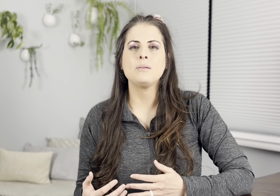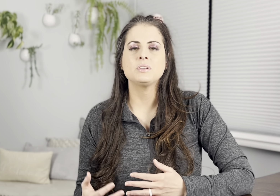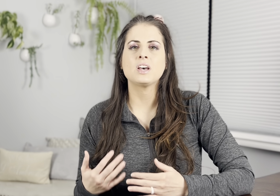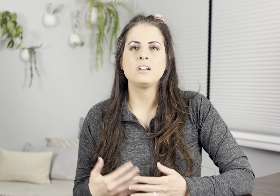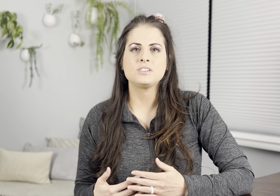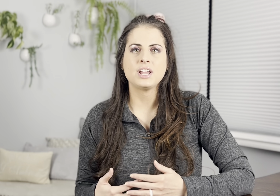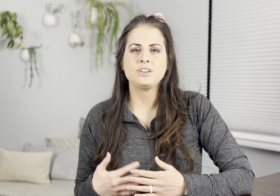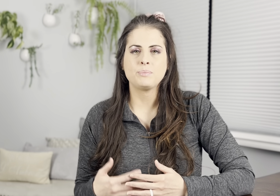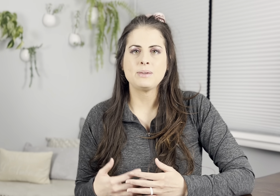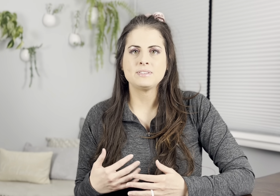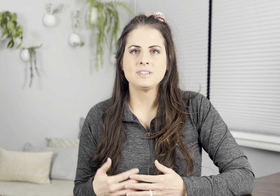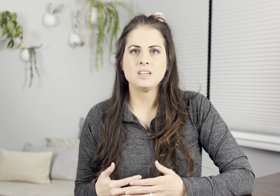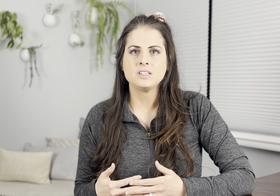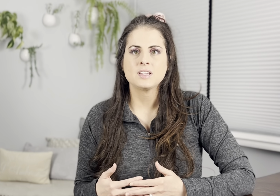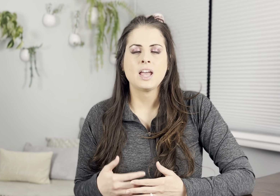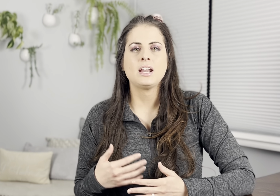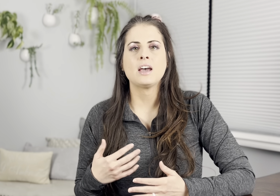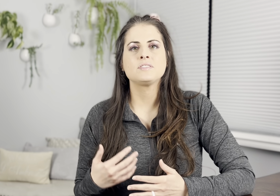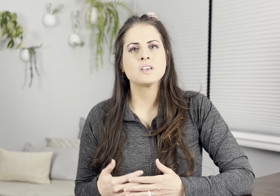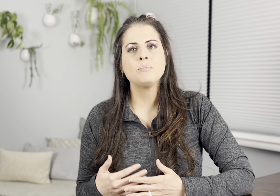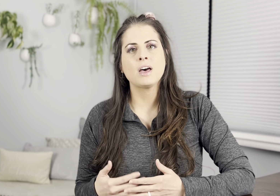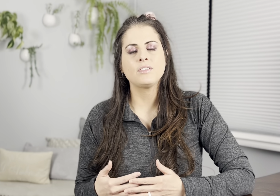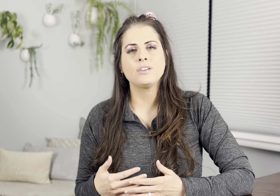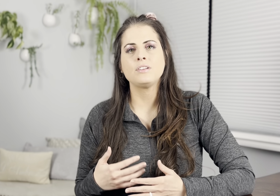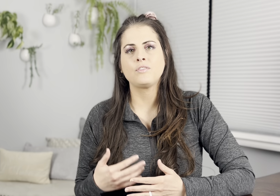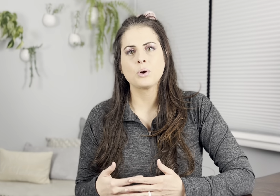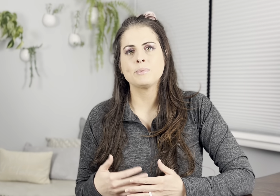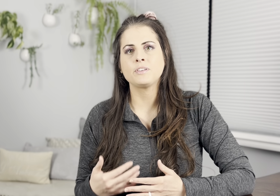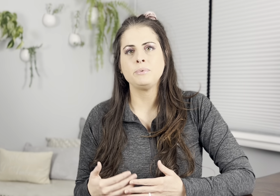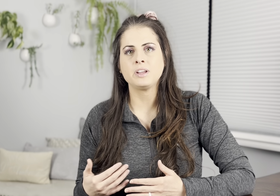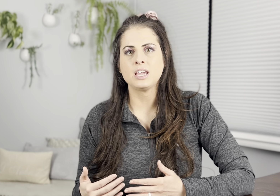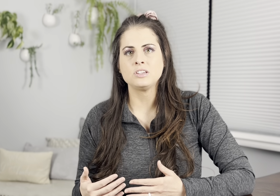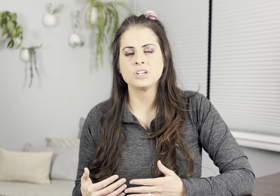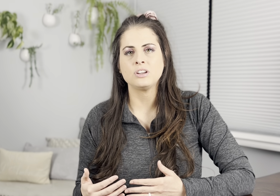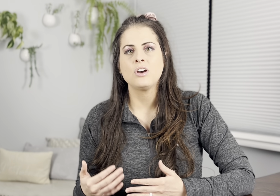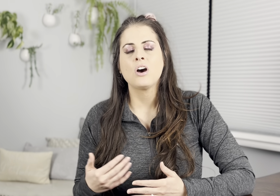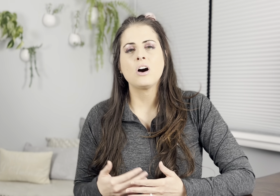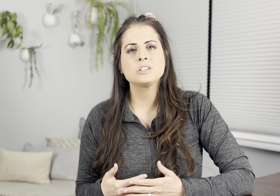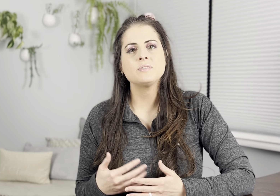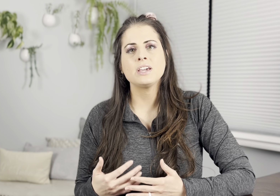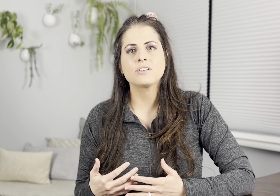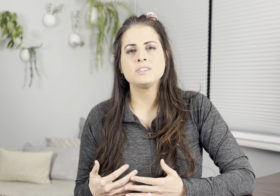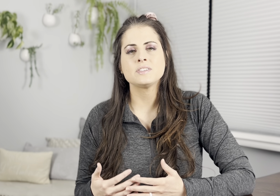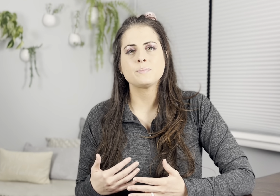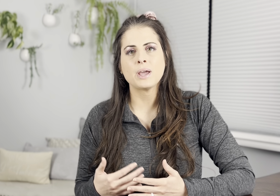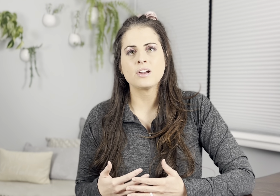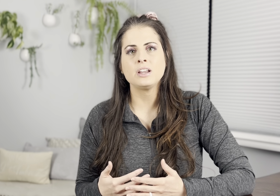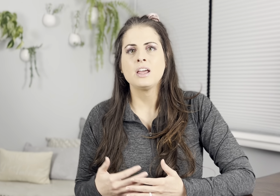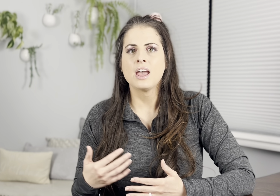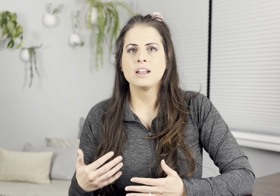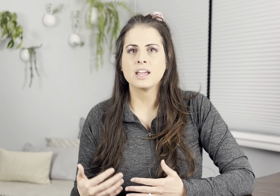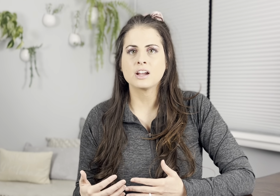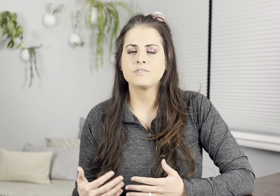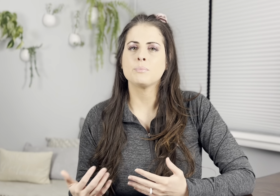to understand your baby's needs and have some level and form of communication also increases parent and caregiver